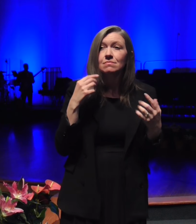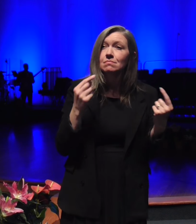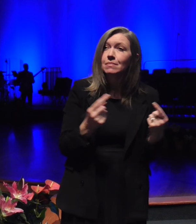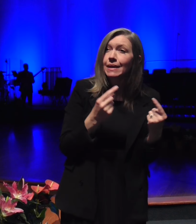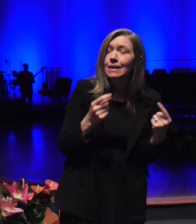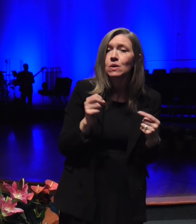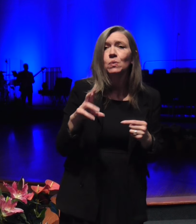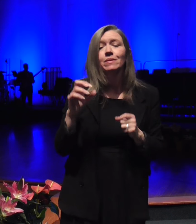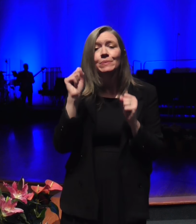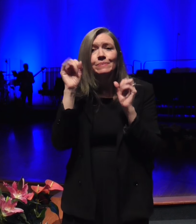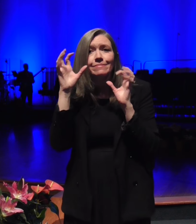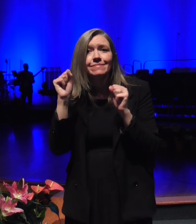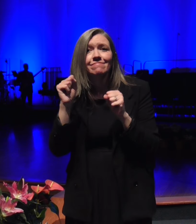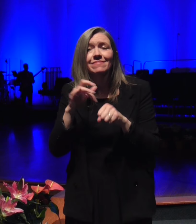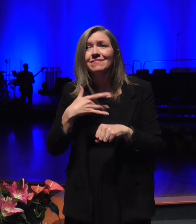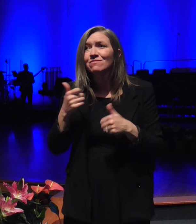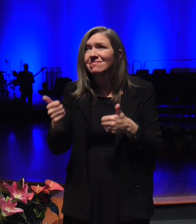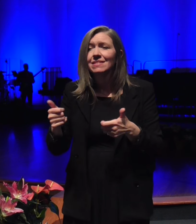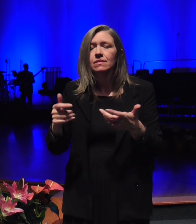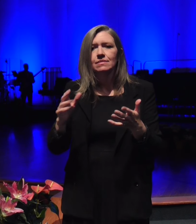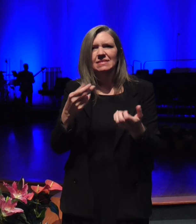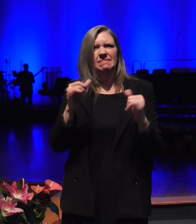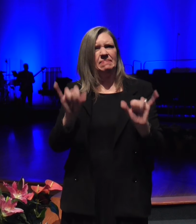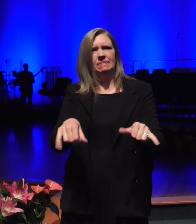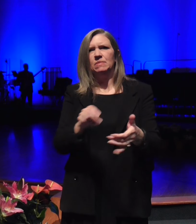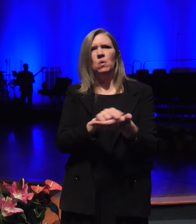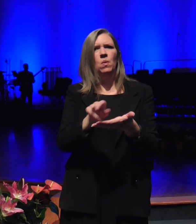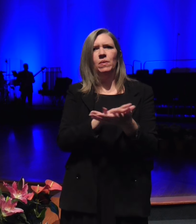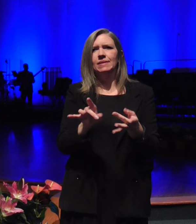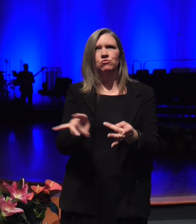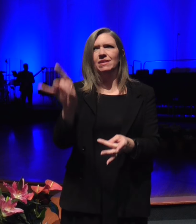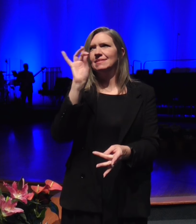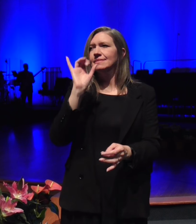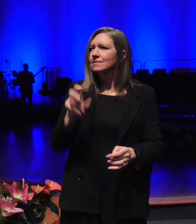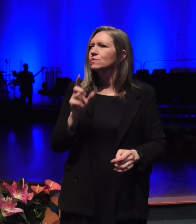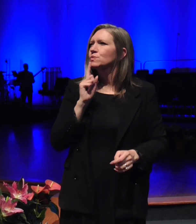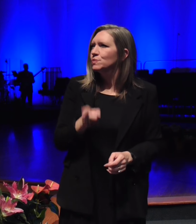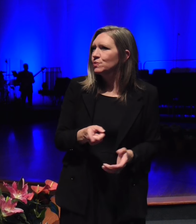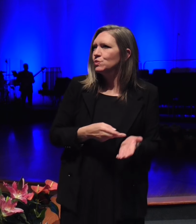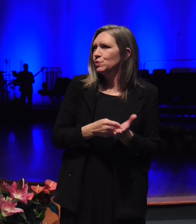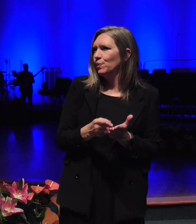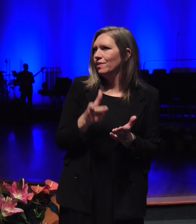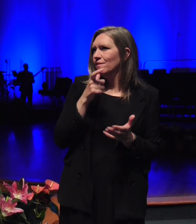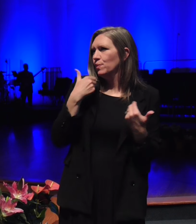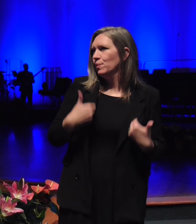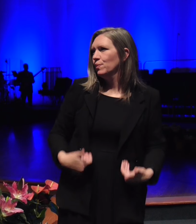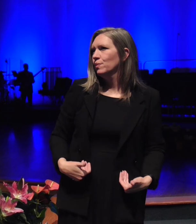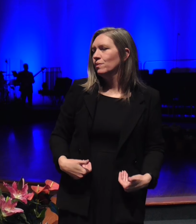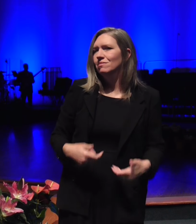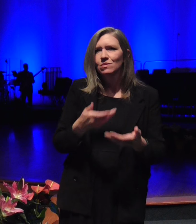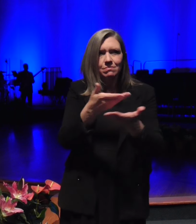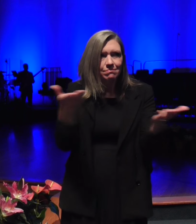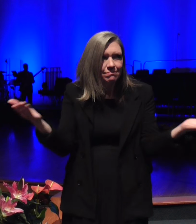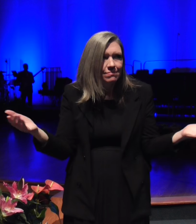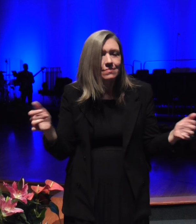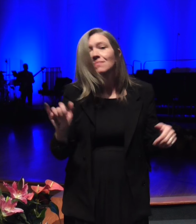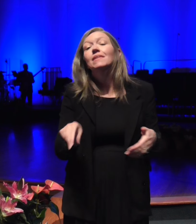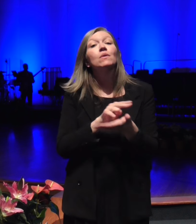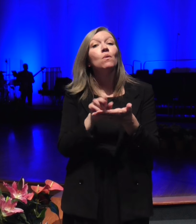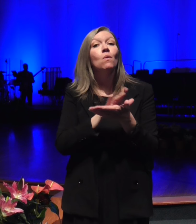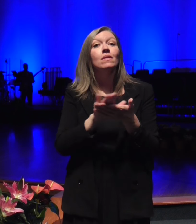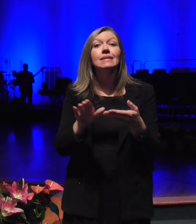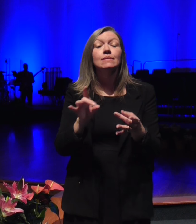holy presence that is the truth of who each and every one of us are. May this holy presence continue to express itself in the